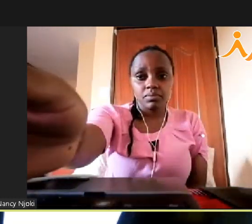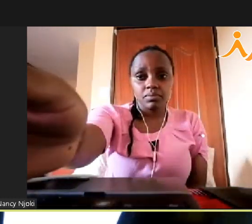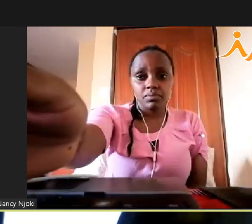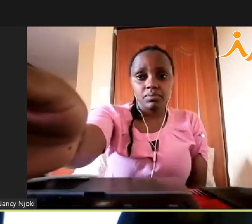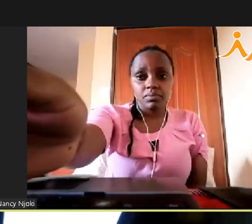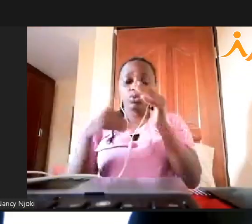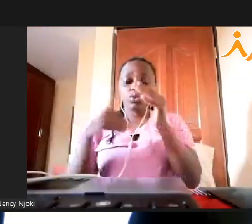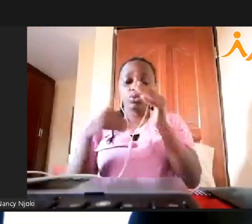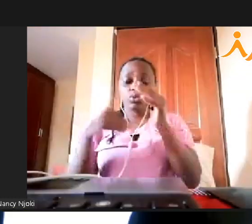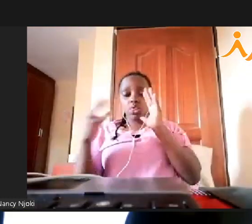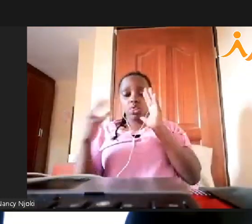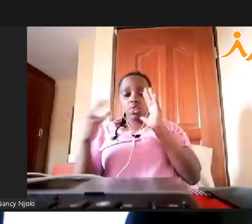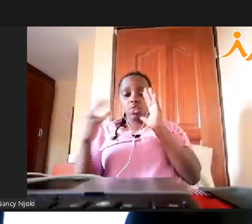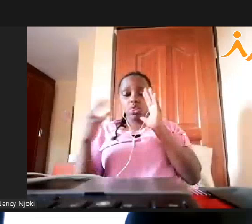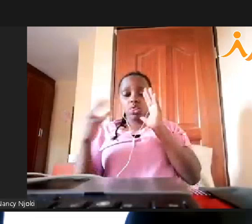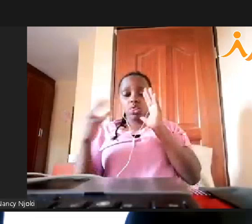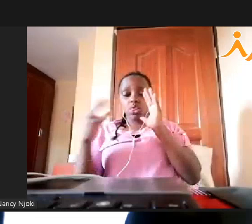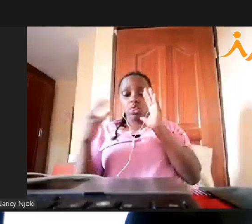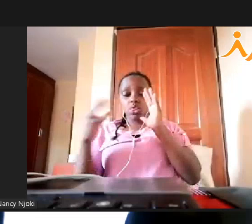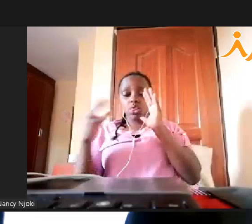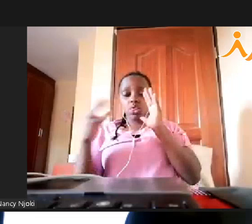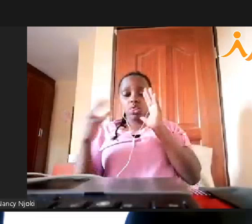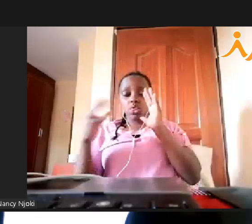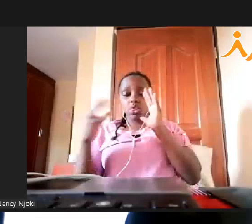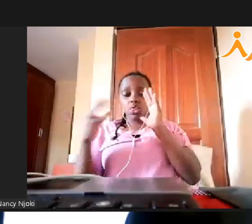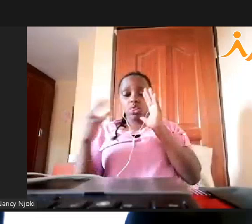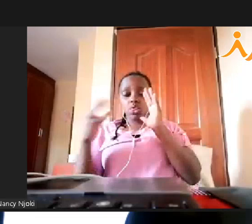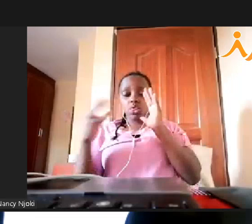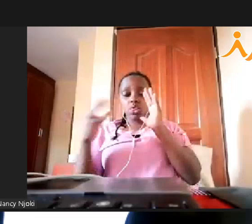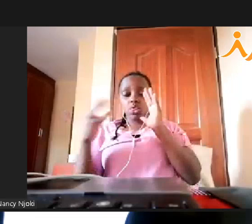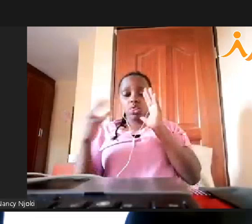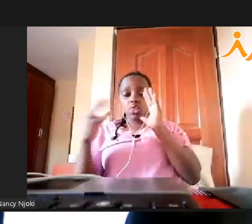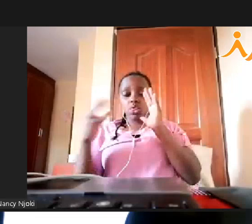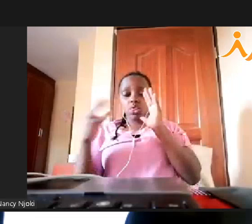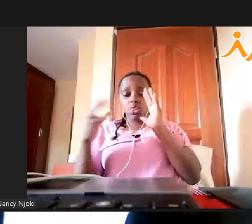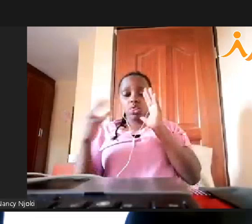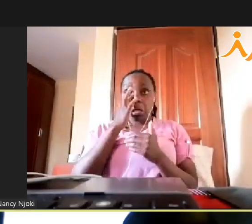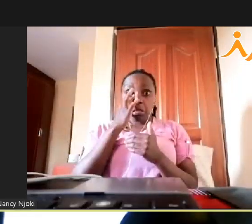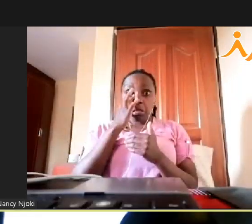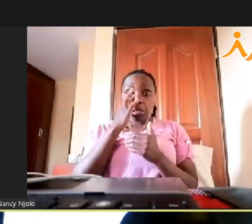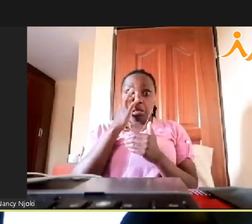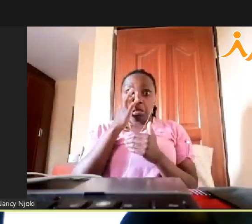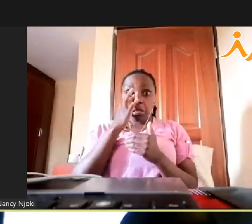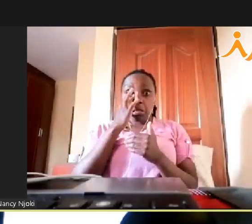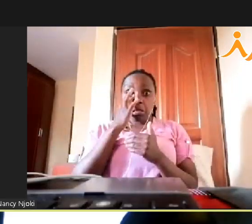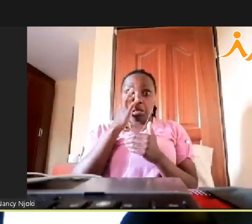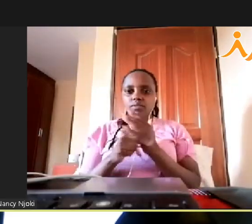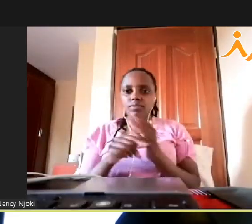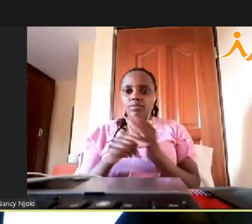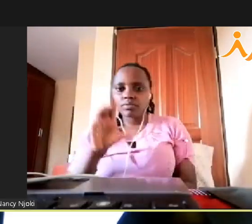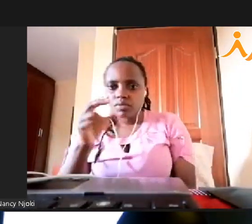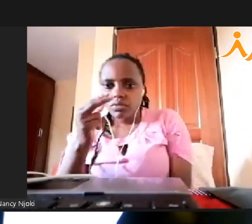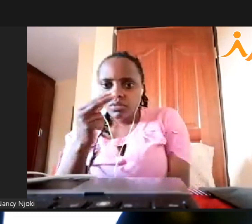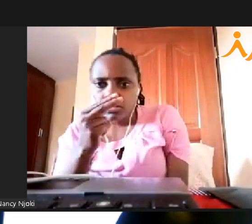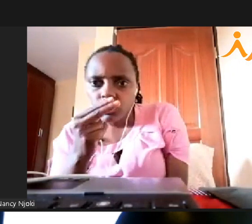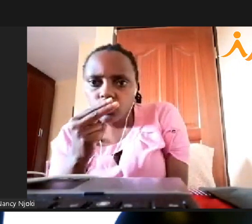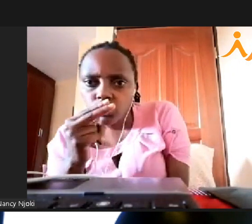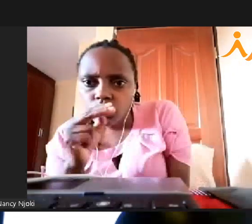Yes, we can see your screen. Please proceed. Thank you. Yes, my name is Kluku,